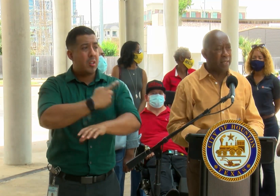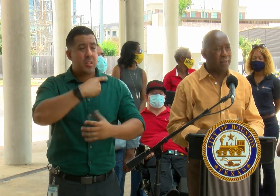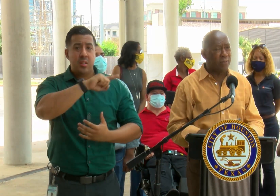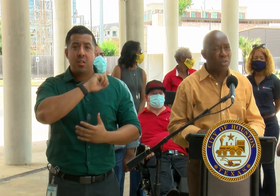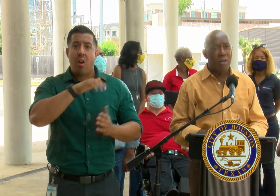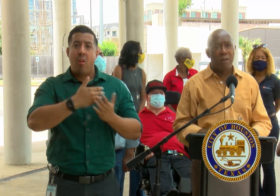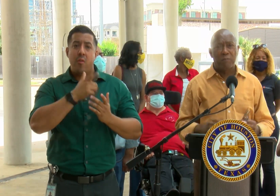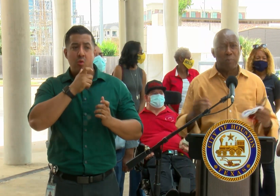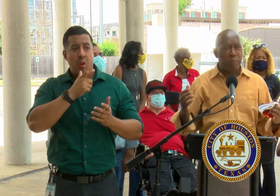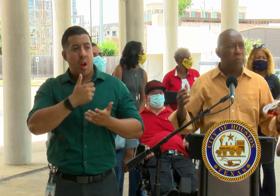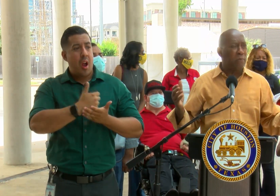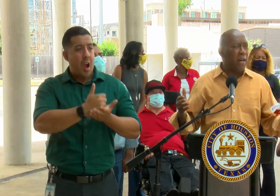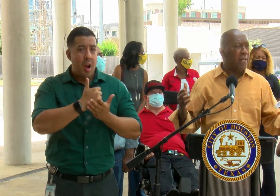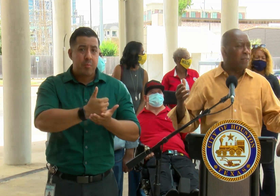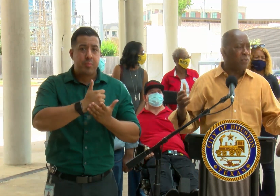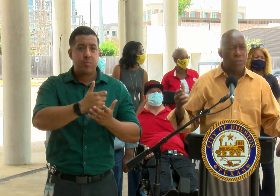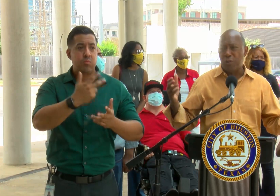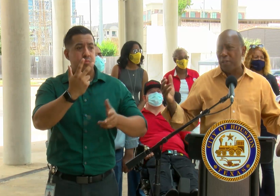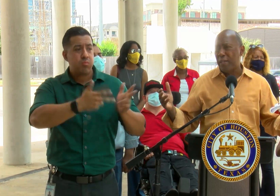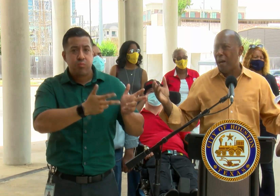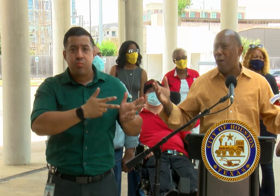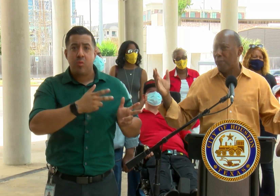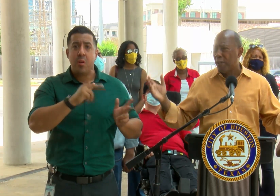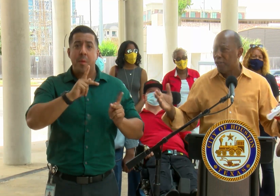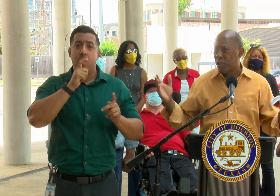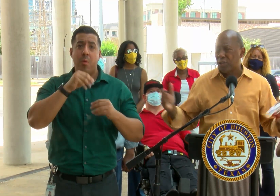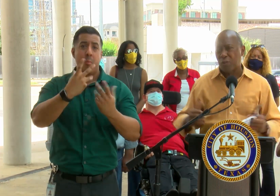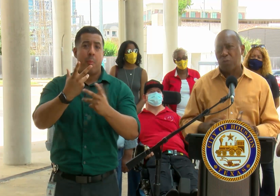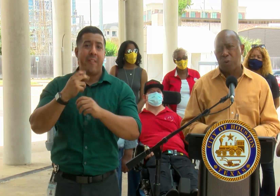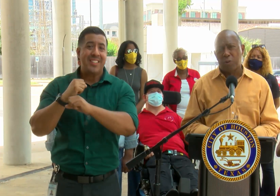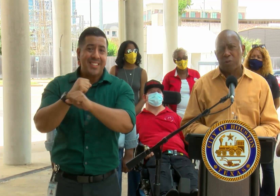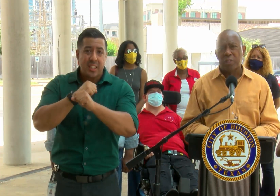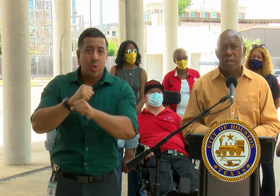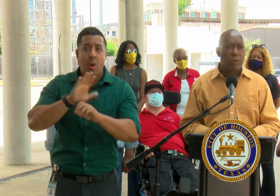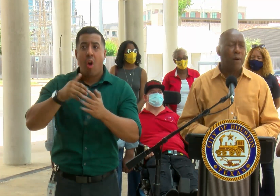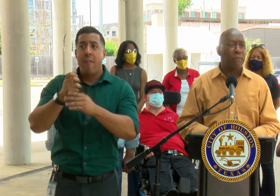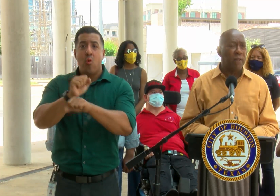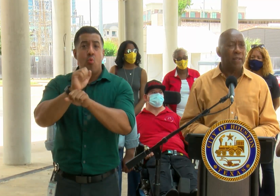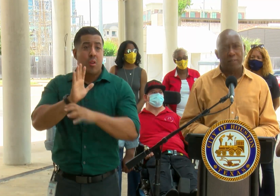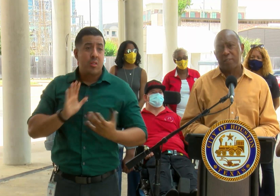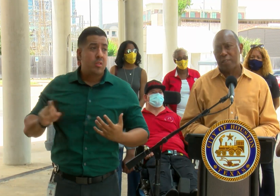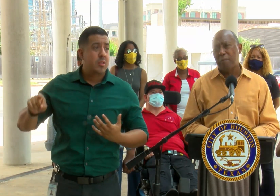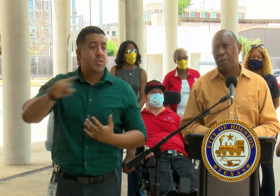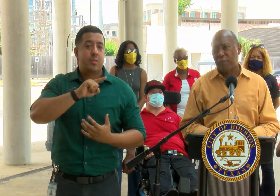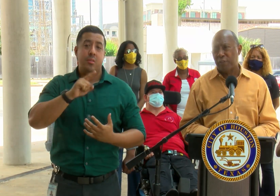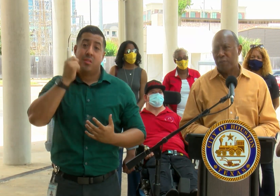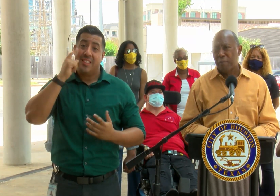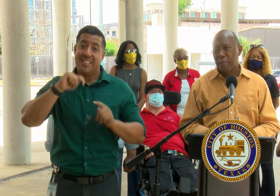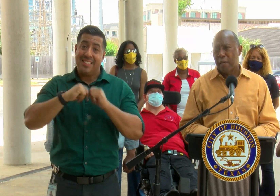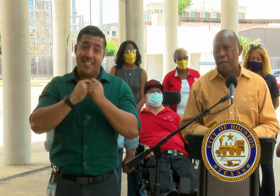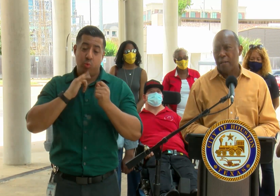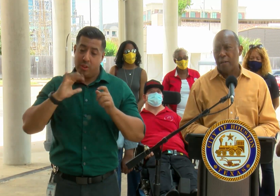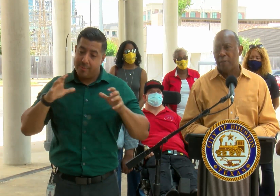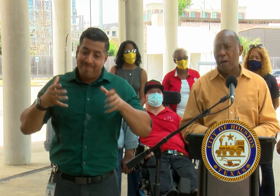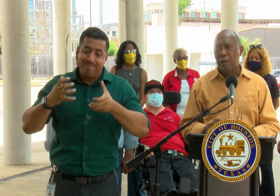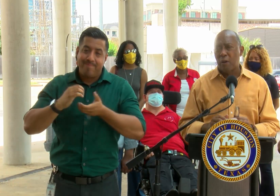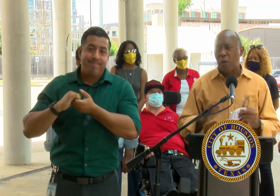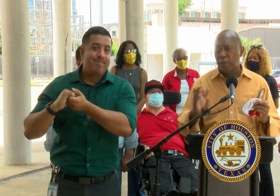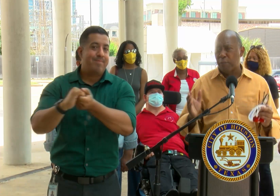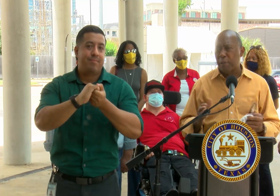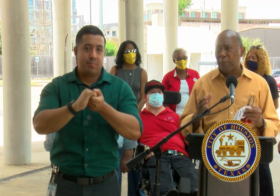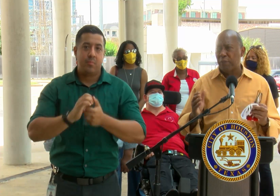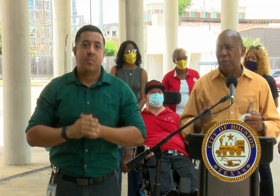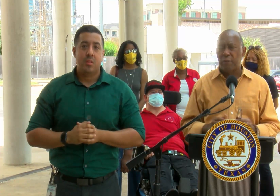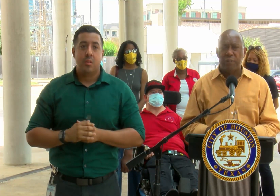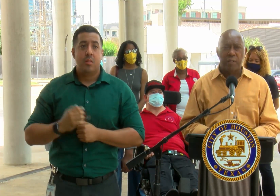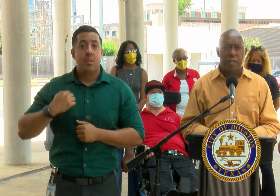parking attendants, people providing security, all the logistical workers. Quite frankly, it's a team effort. And all